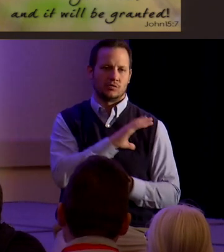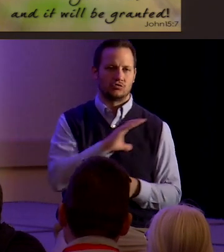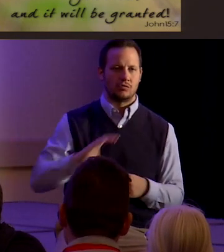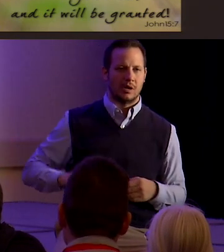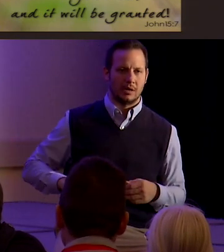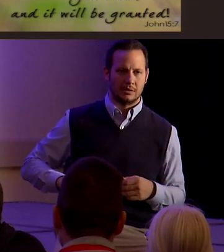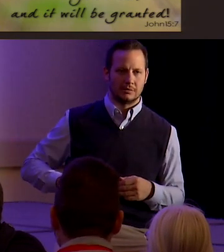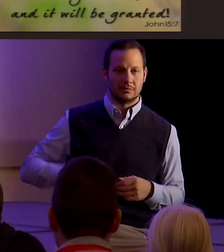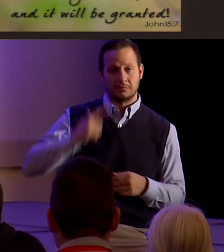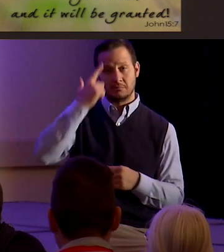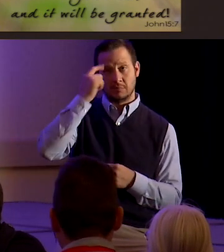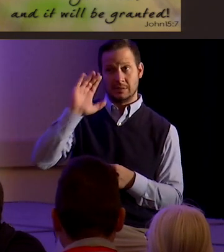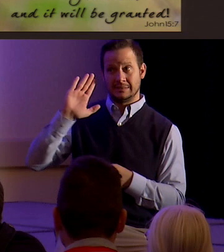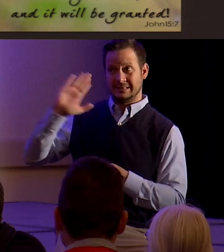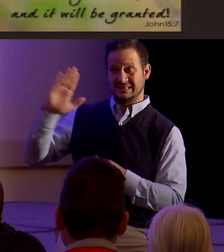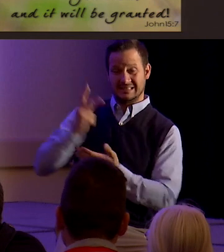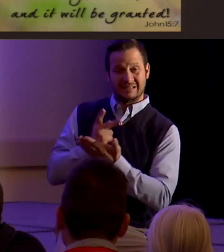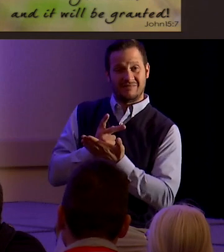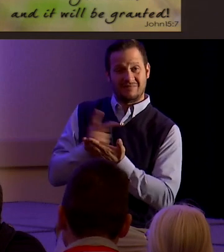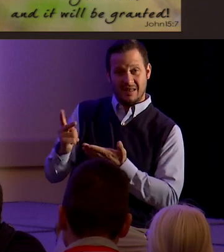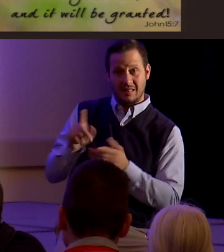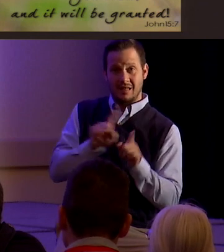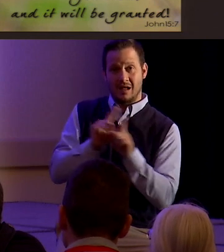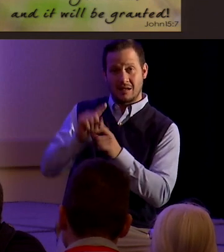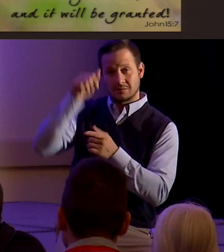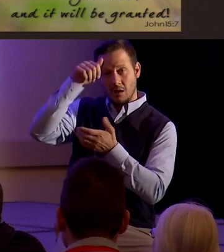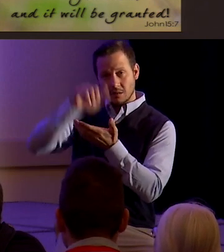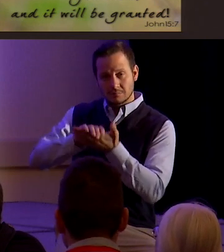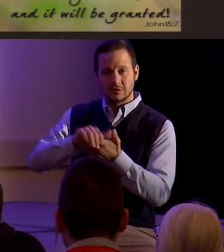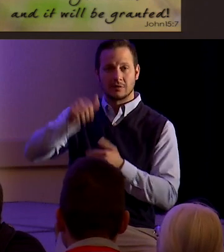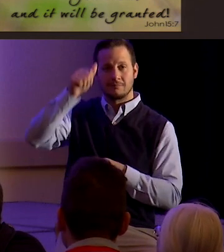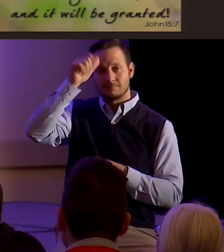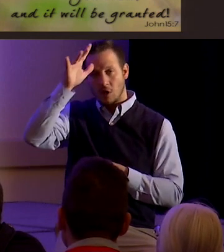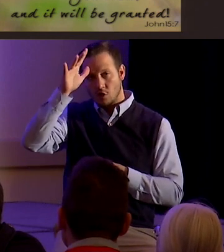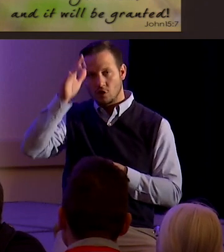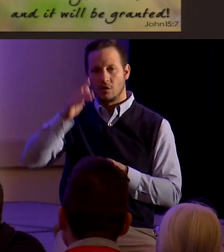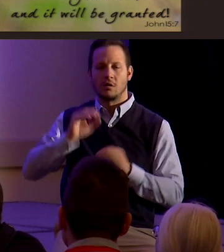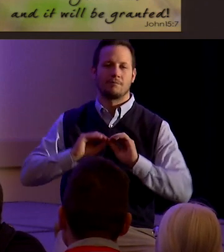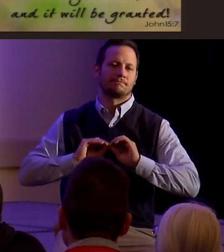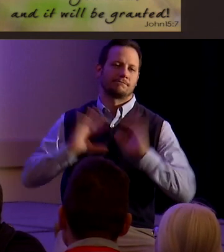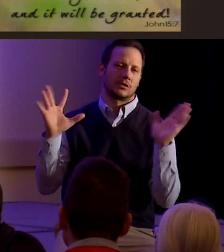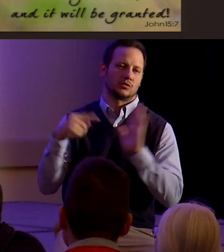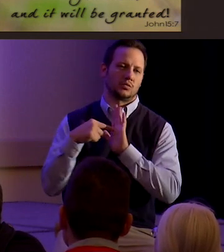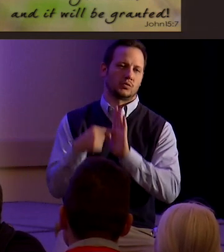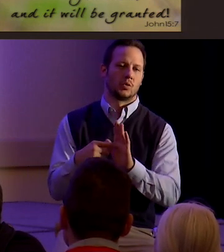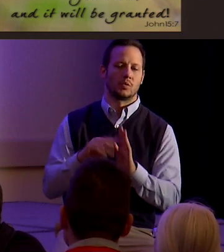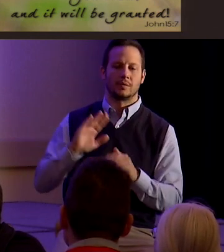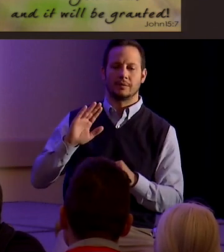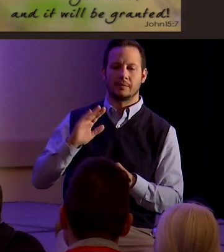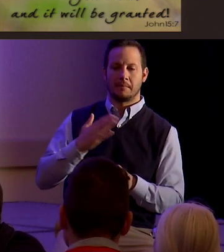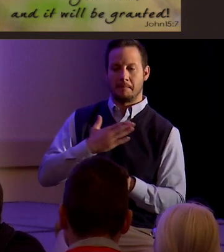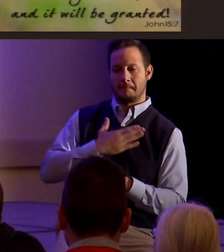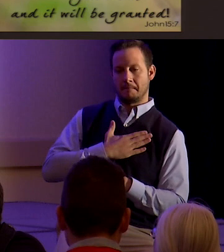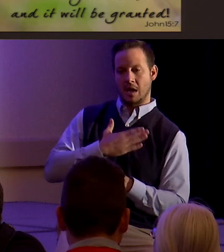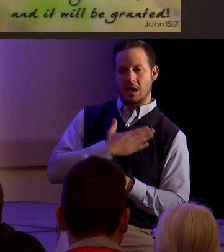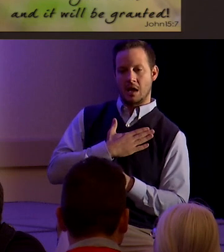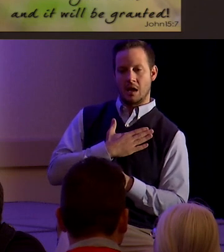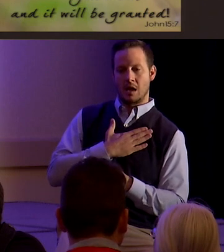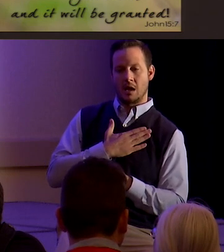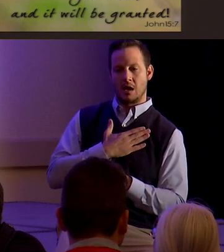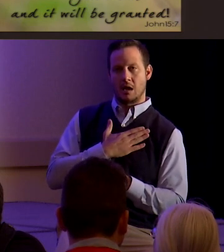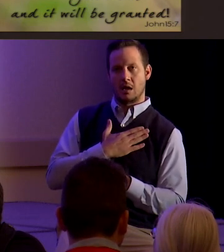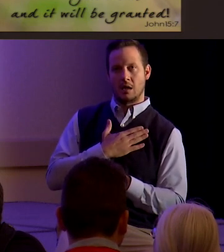Because his failings as a husband and a father were obviously a reflection of my devotion to